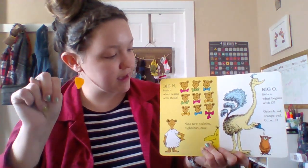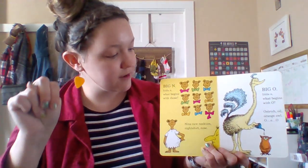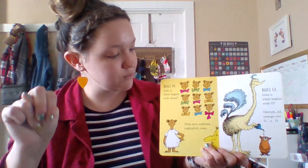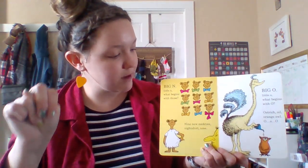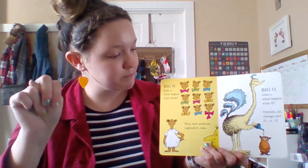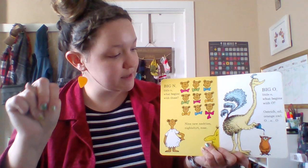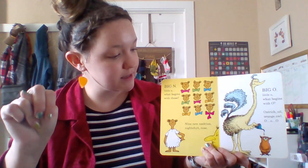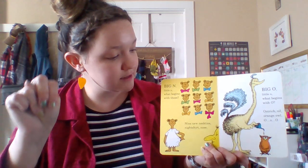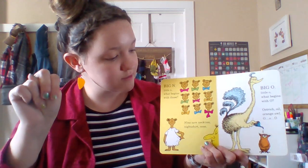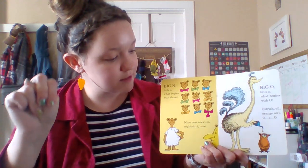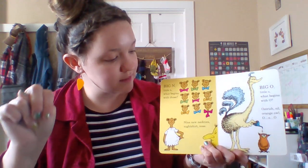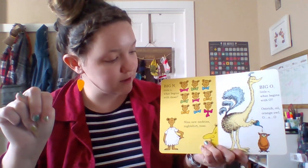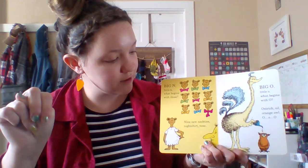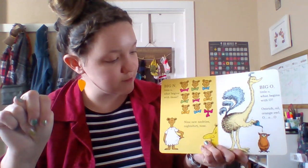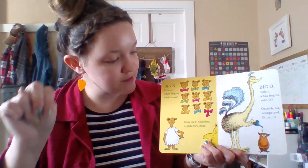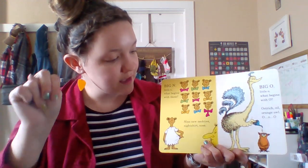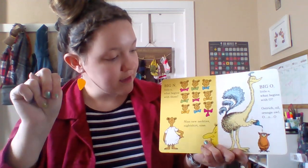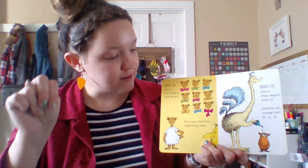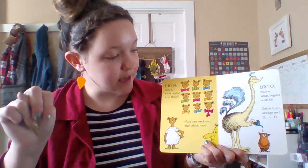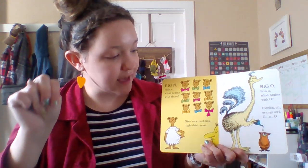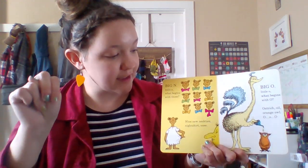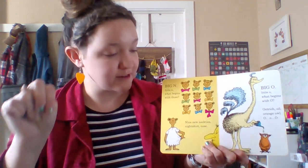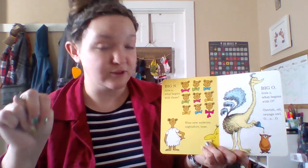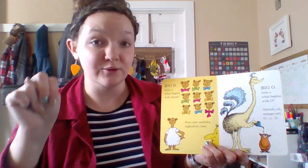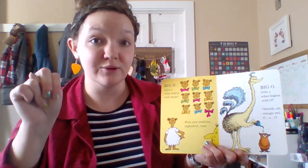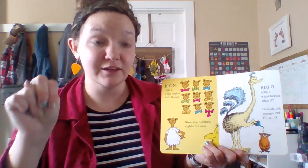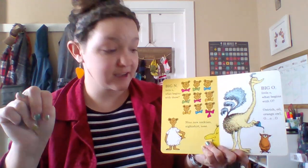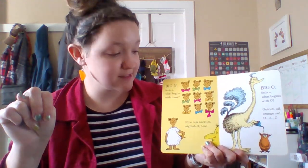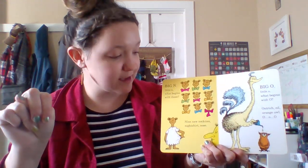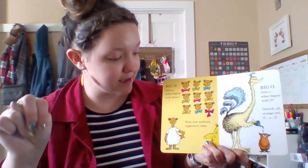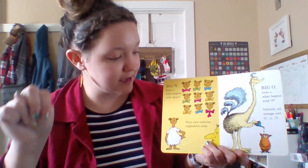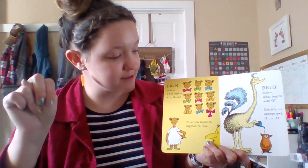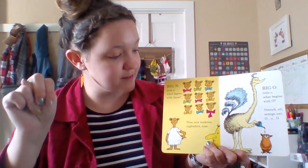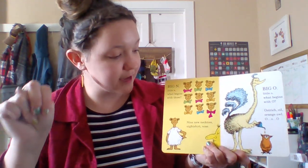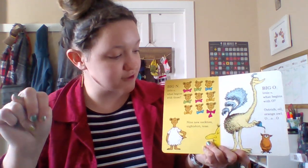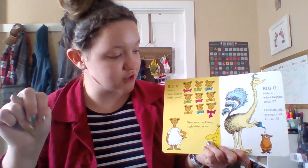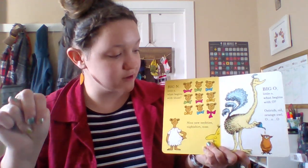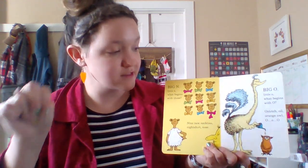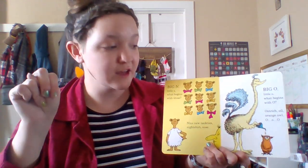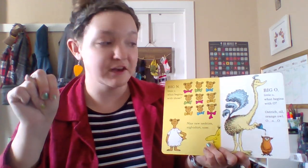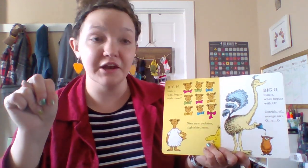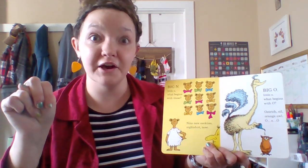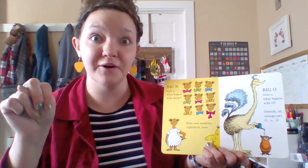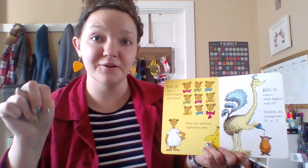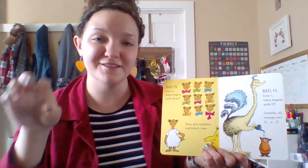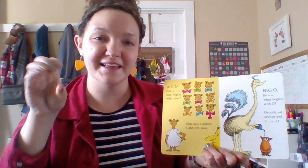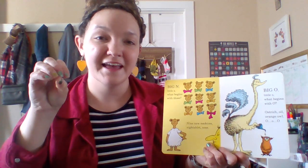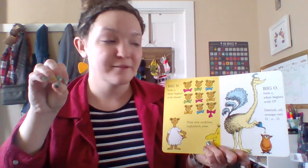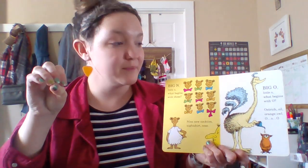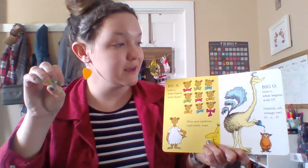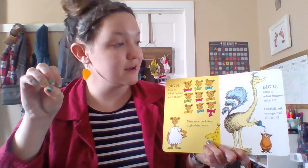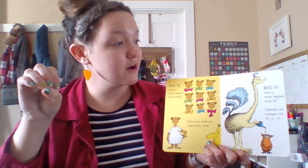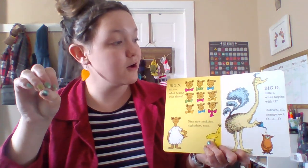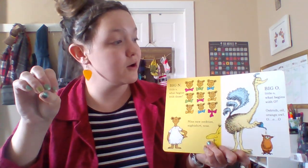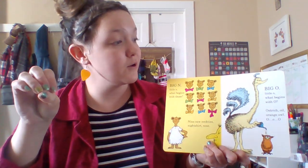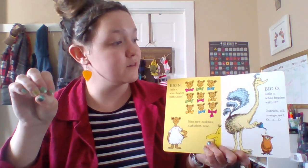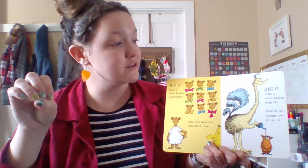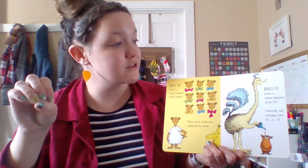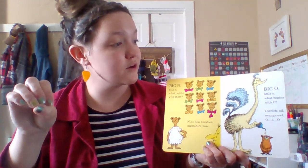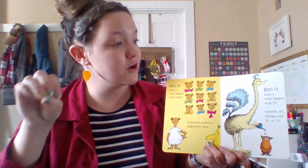n, what begins with those? 9 new neckties, nightshirt, nose. Big O, little